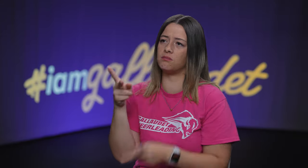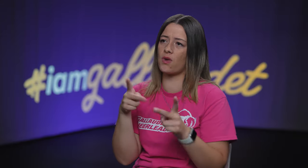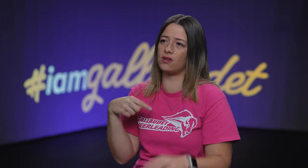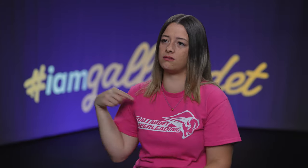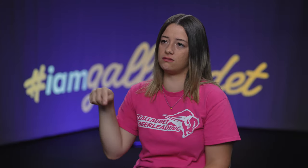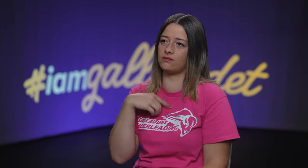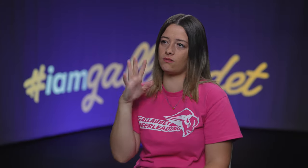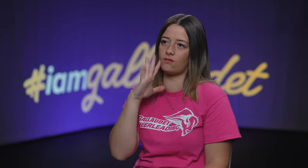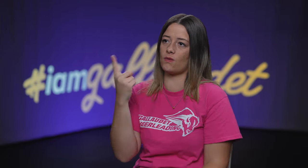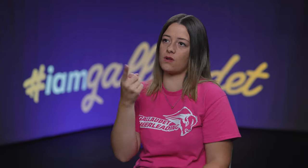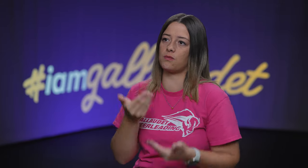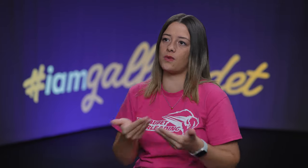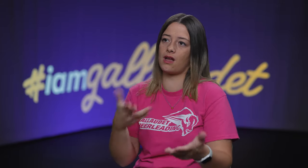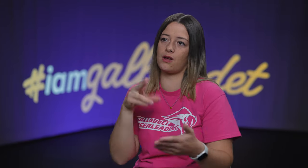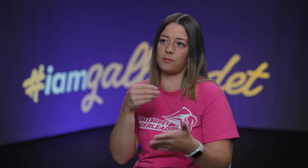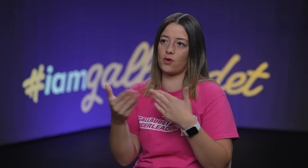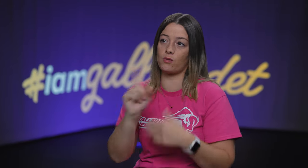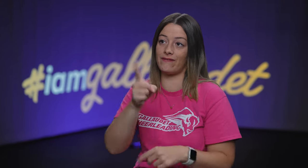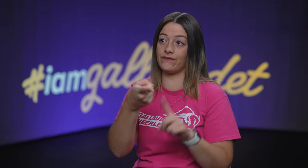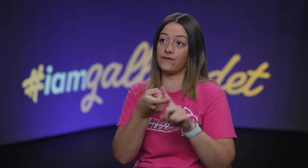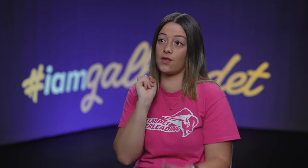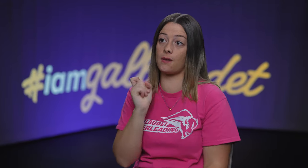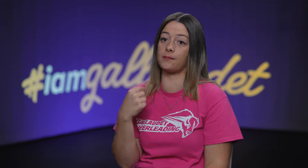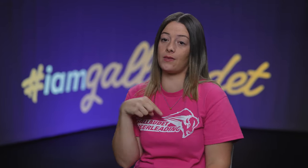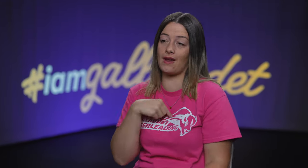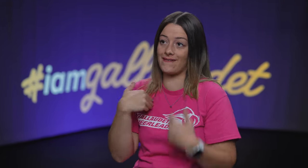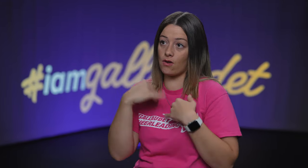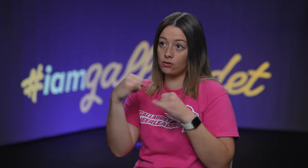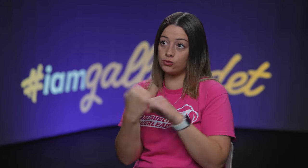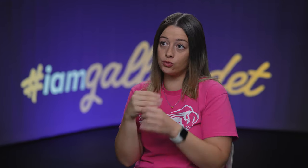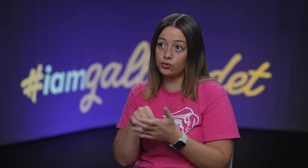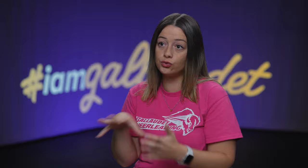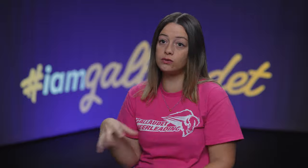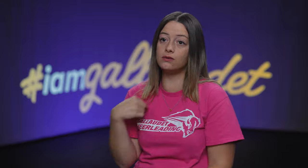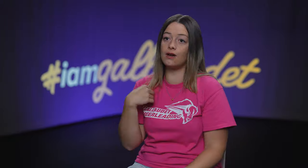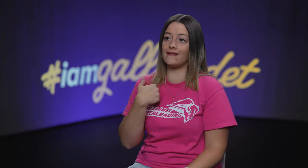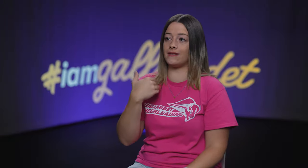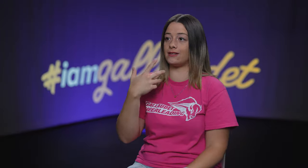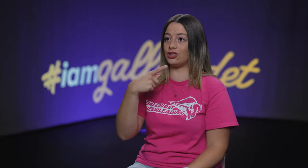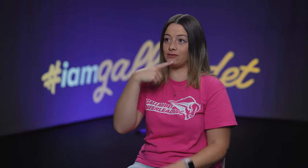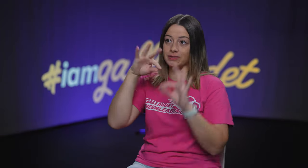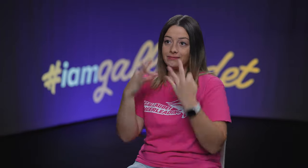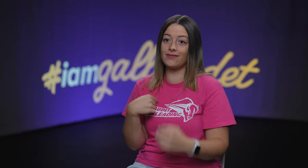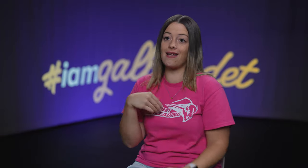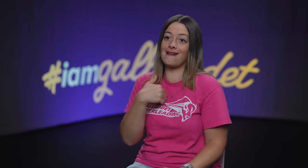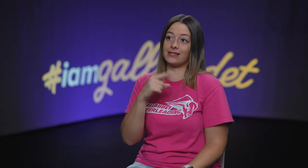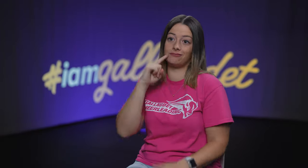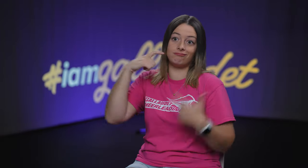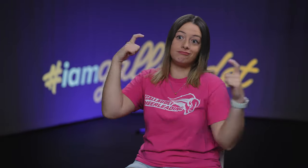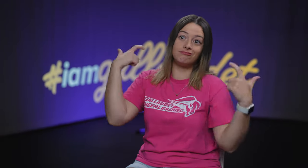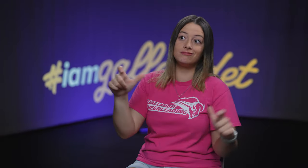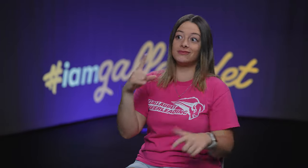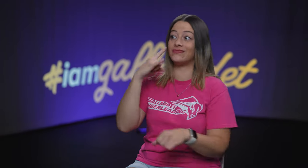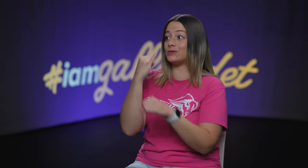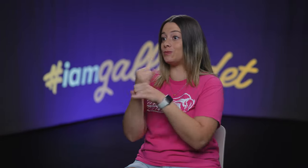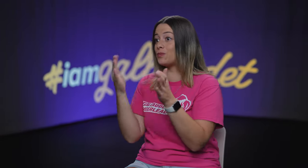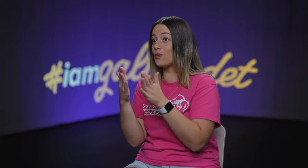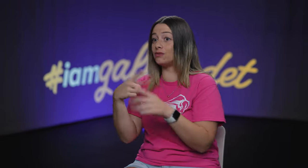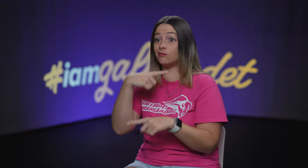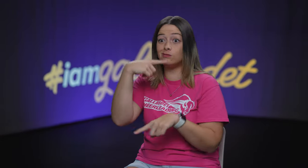always welcome you, no matter where you come from. We have international students, students from hearing families or deaf families, those who went to big